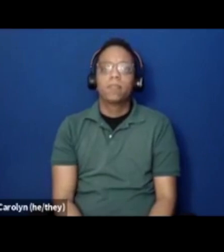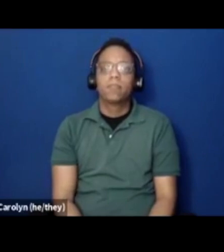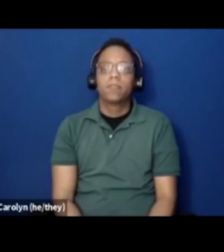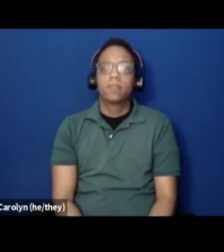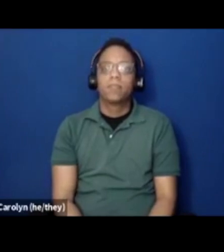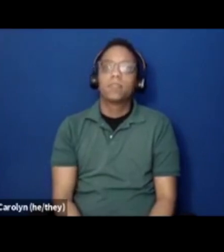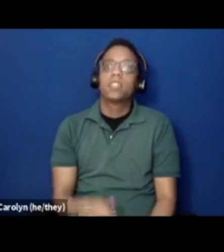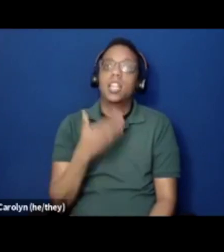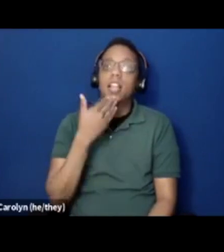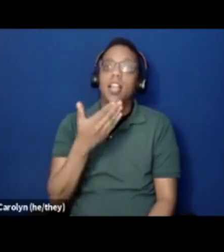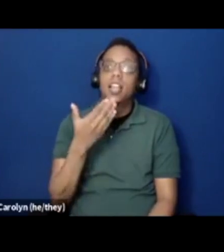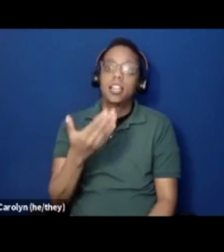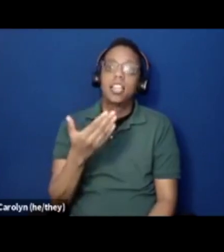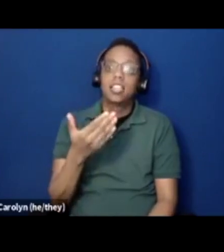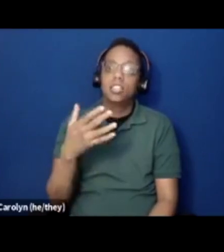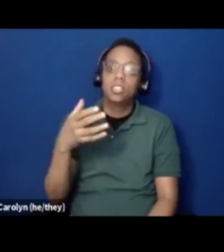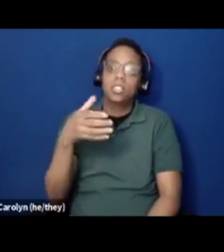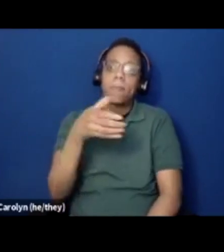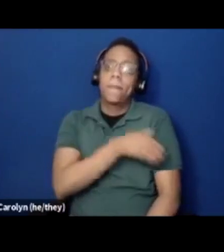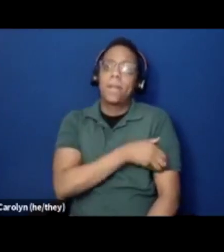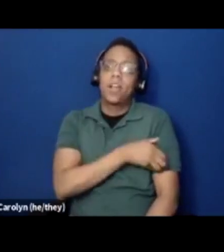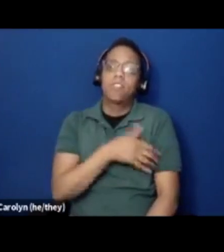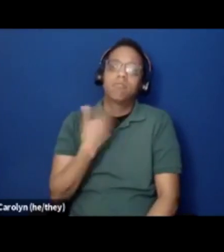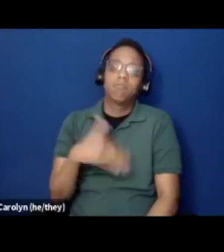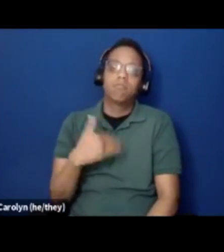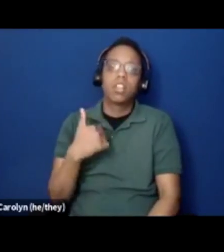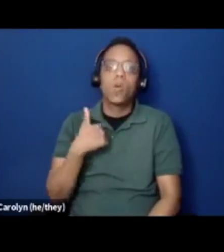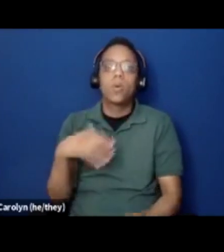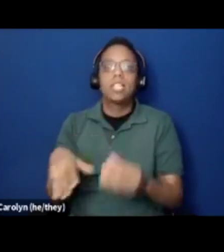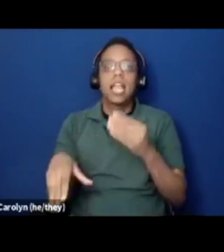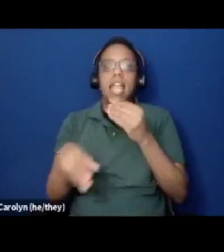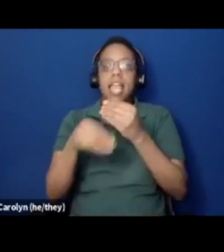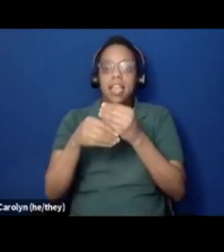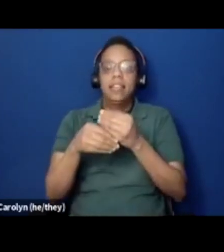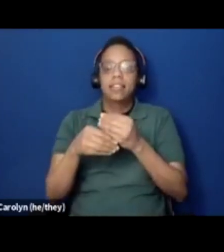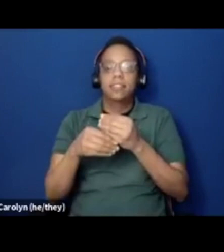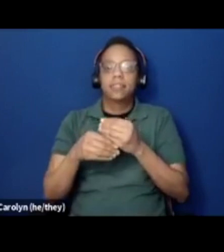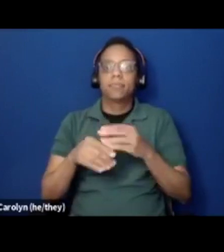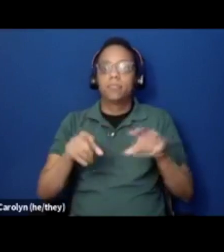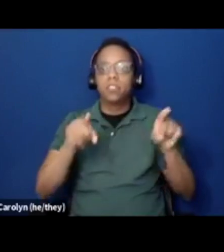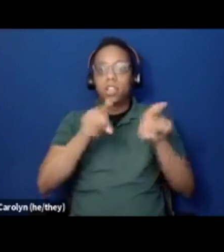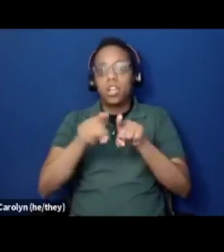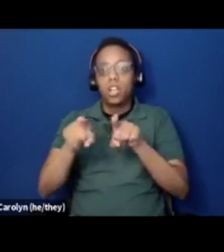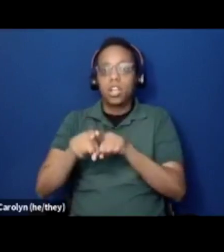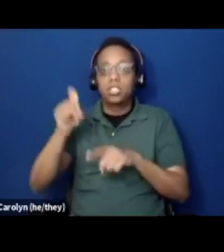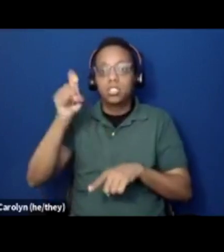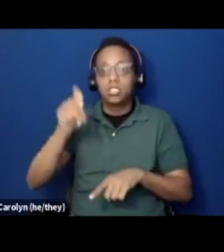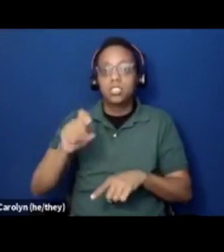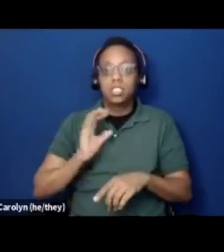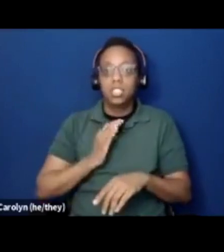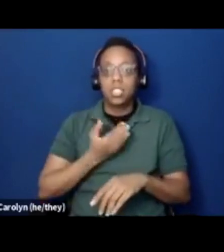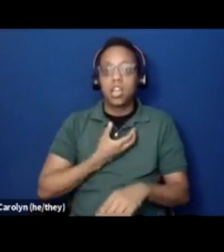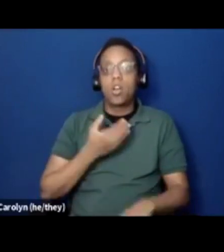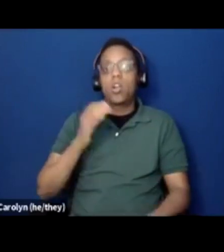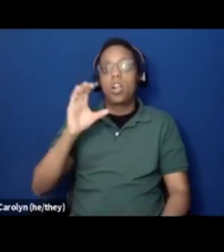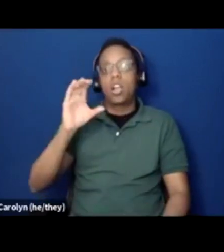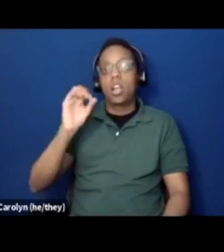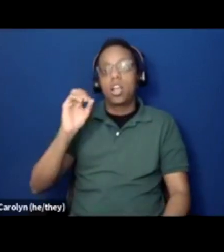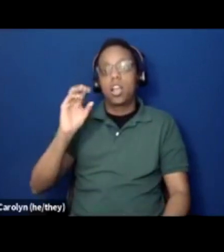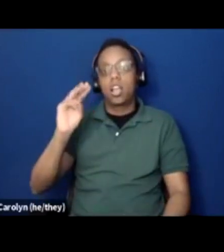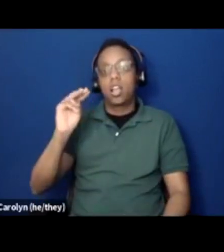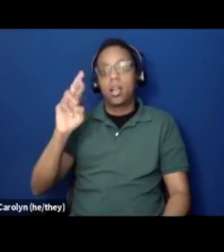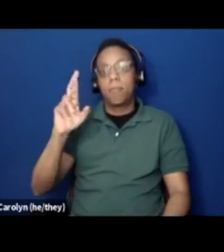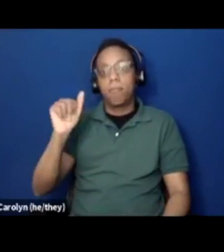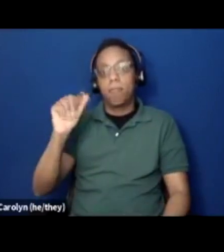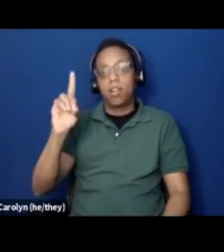Thank you. That was powerful. And I just want to add something to that. We also need our comrades to not